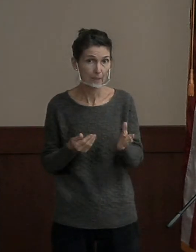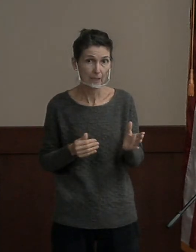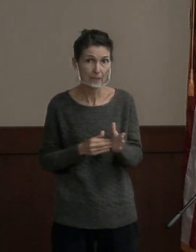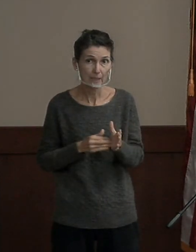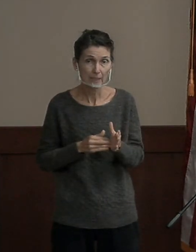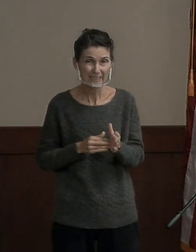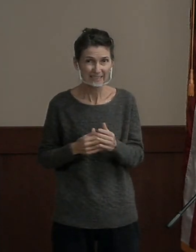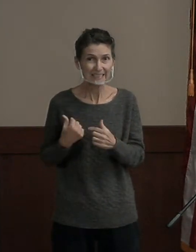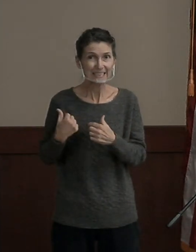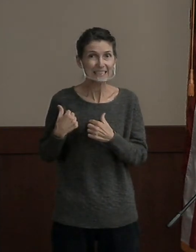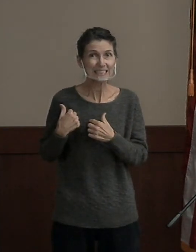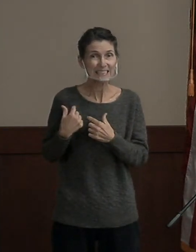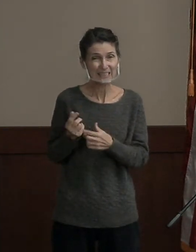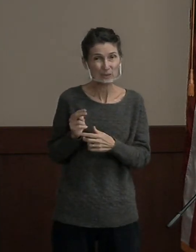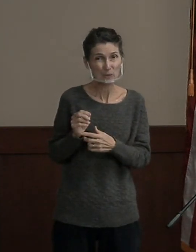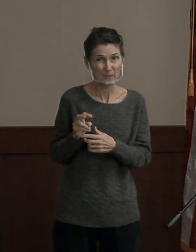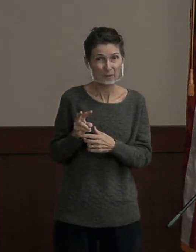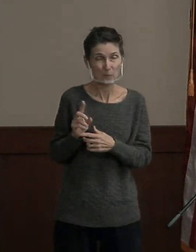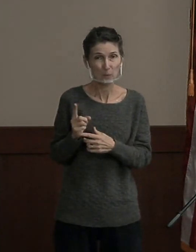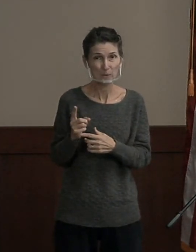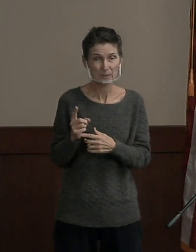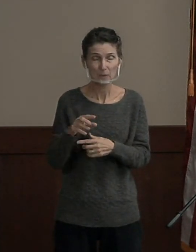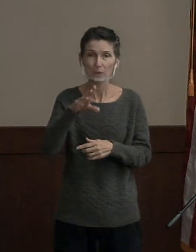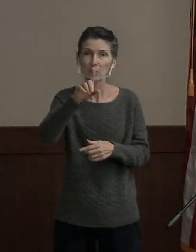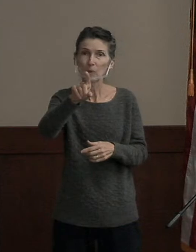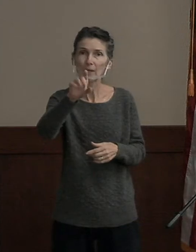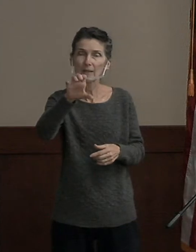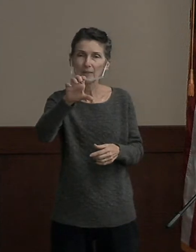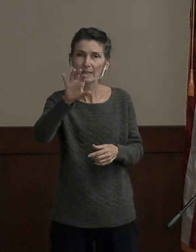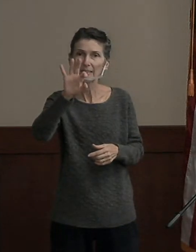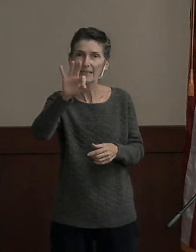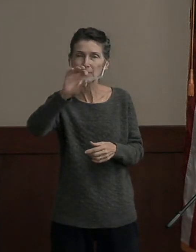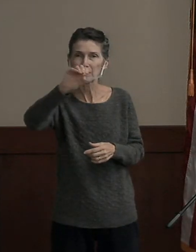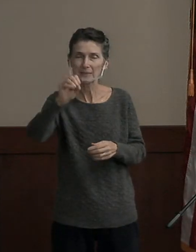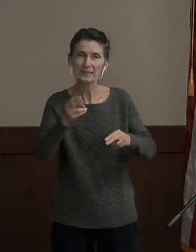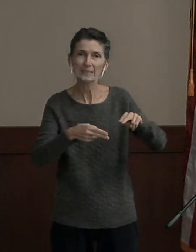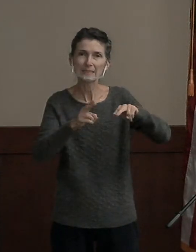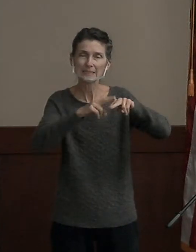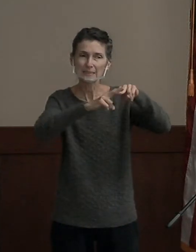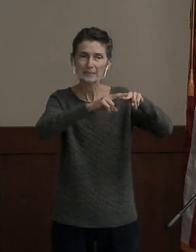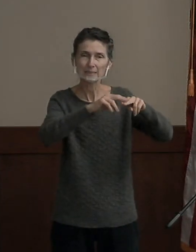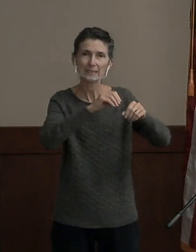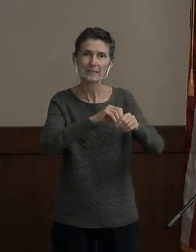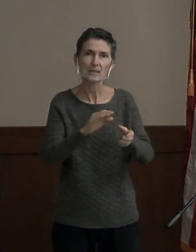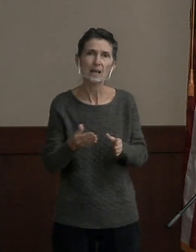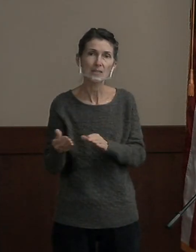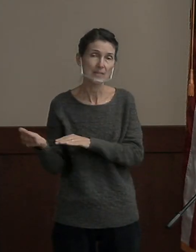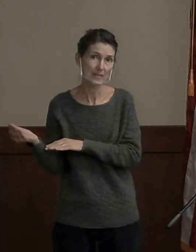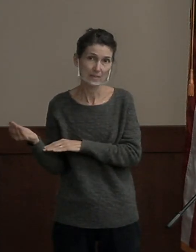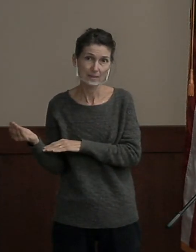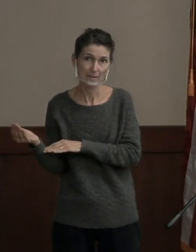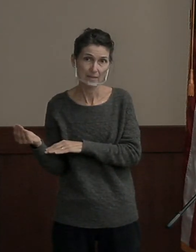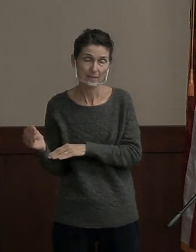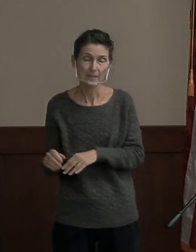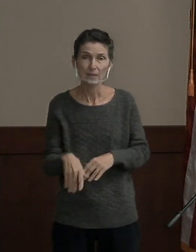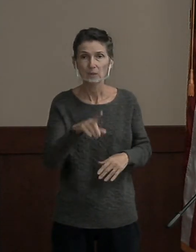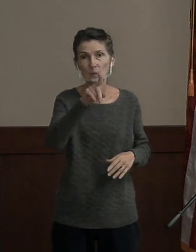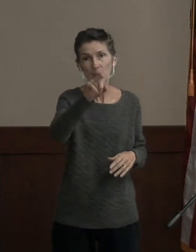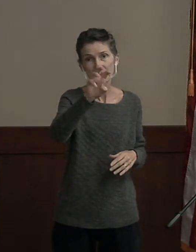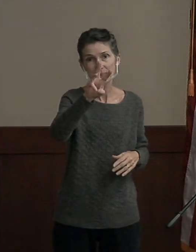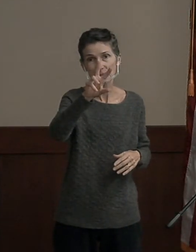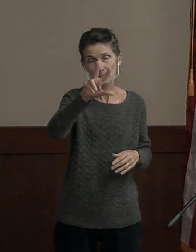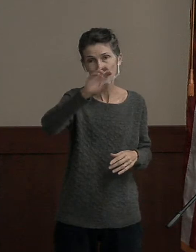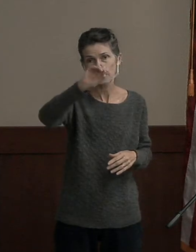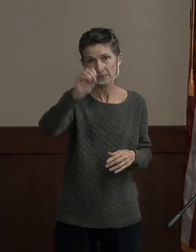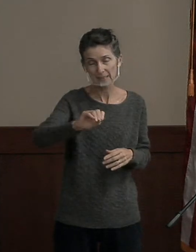Again, since November 1st, there has been a 109% increase in deaths. So 163%